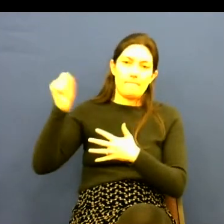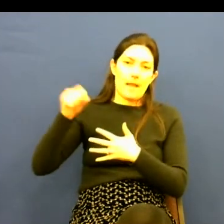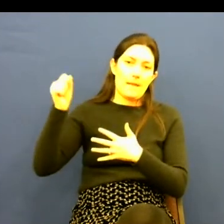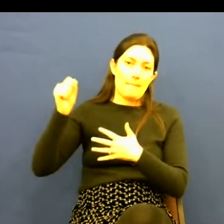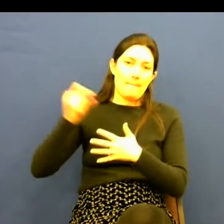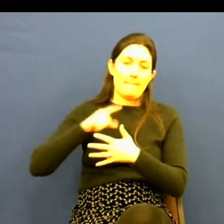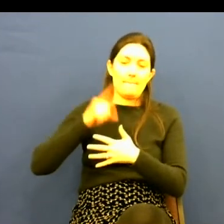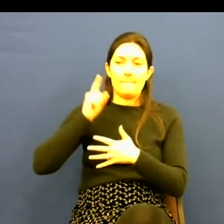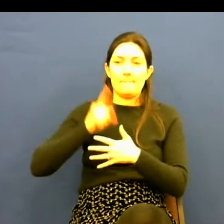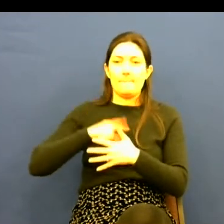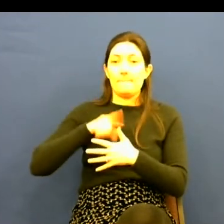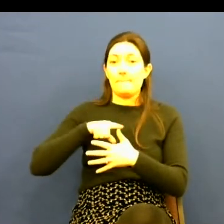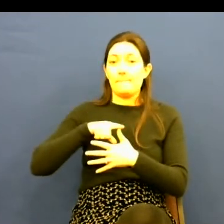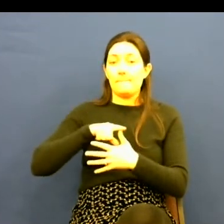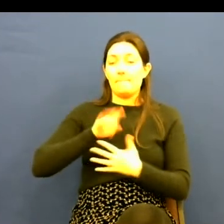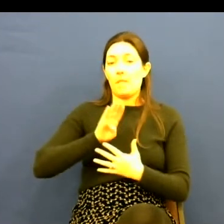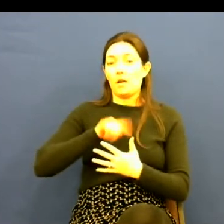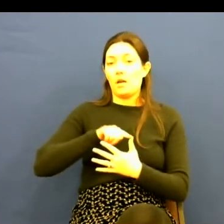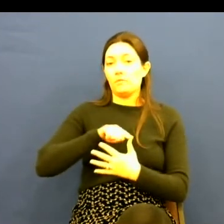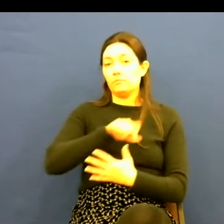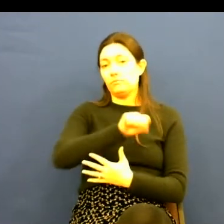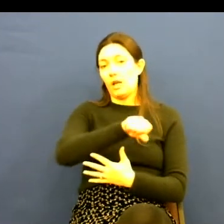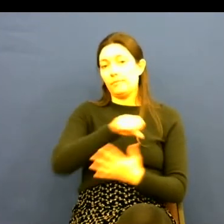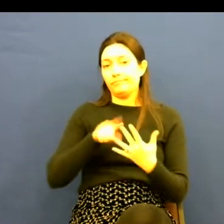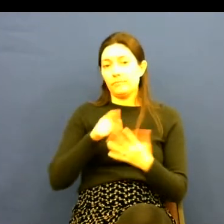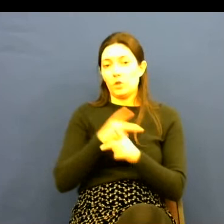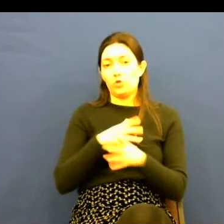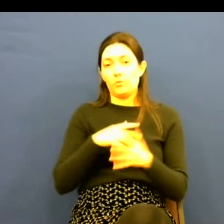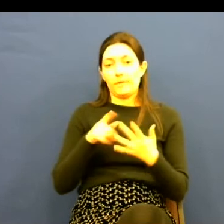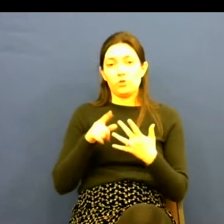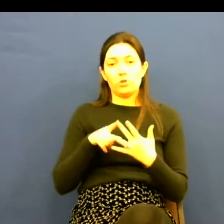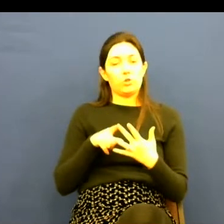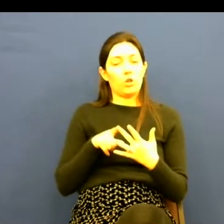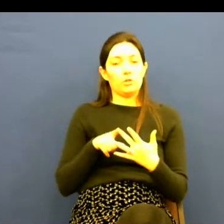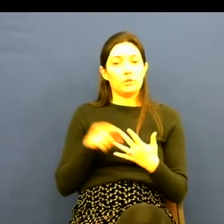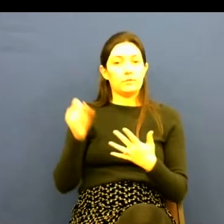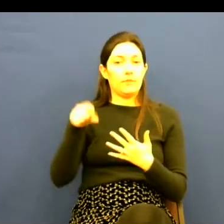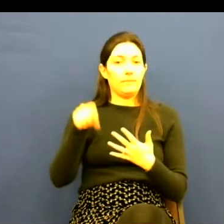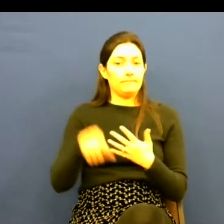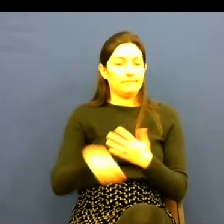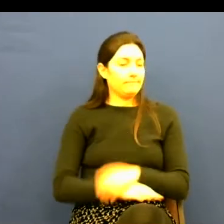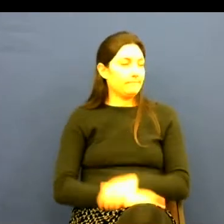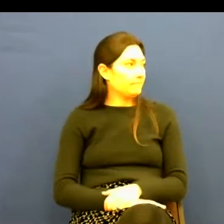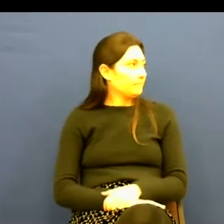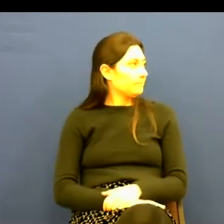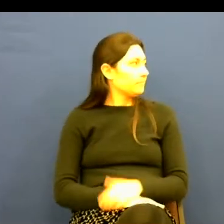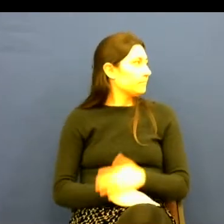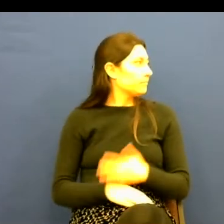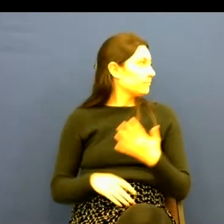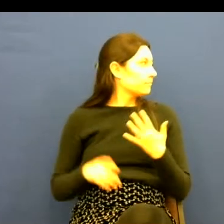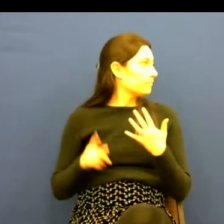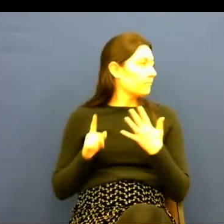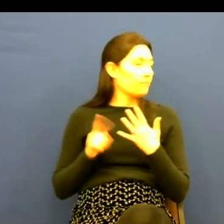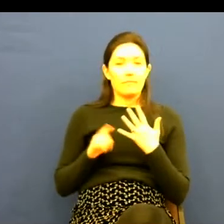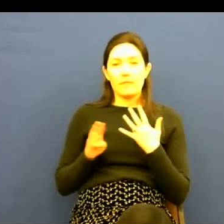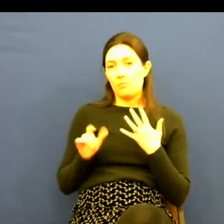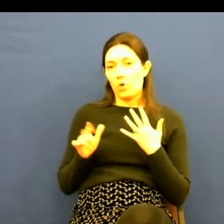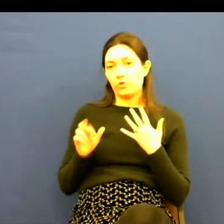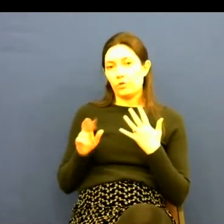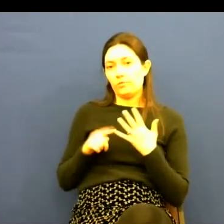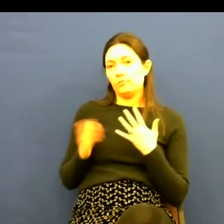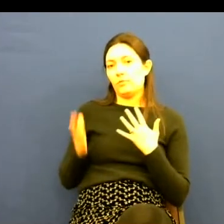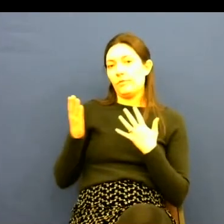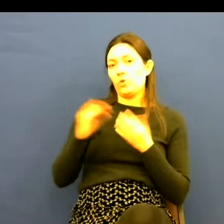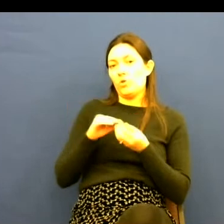Page, Aye. Councilmember Belanca. Aye. Supervisor Schultz. Aye. Supervisor Schultz and fellow board members,